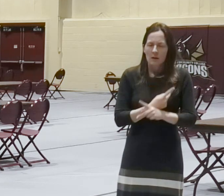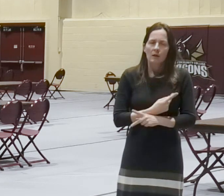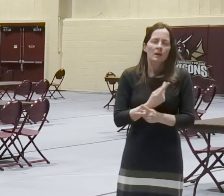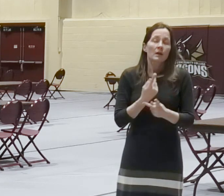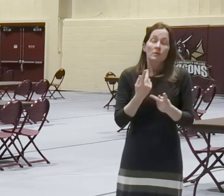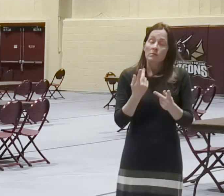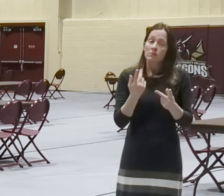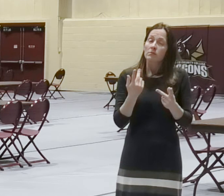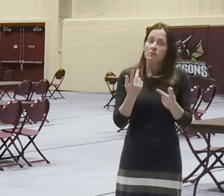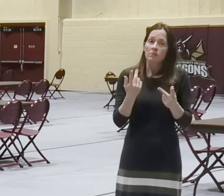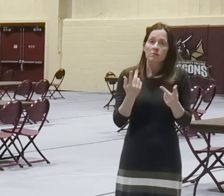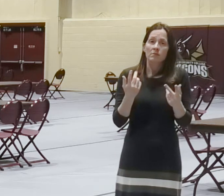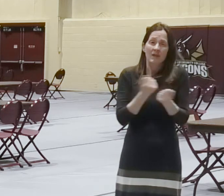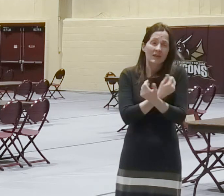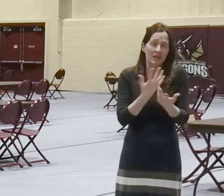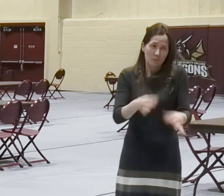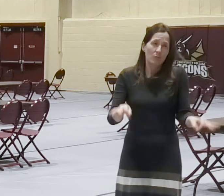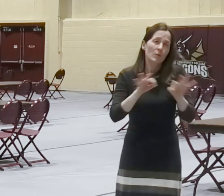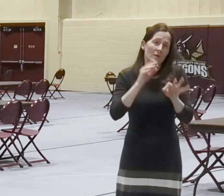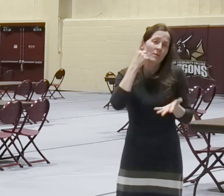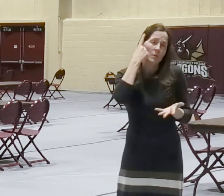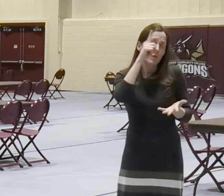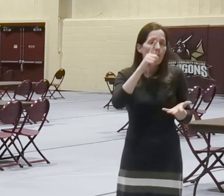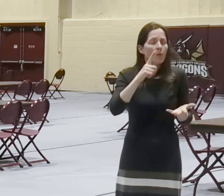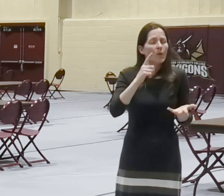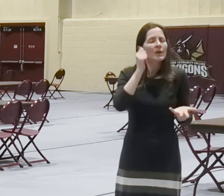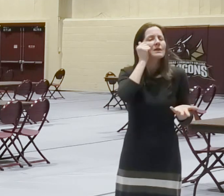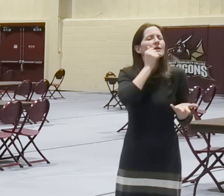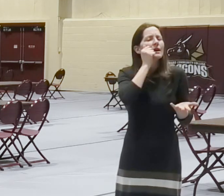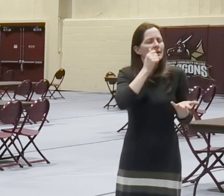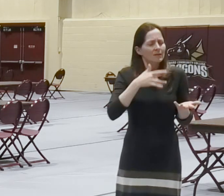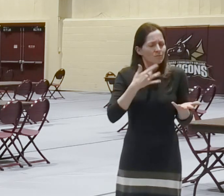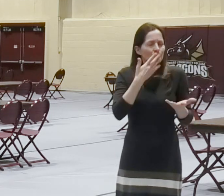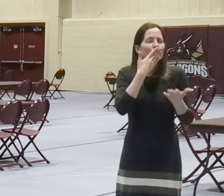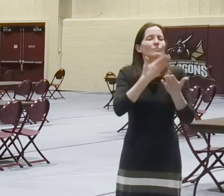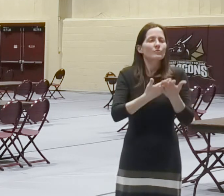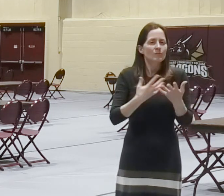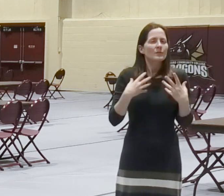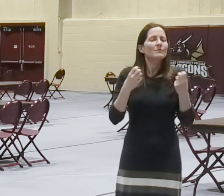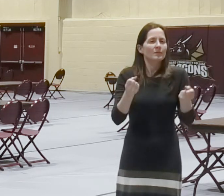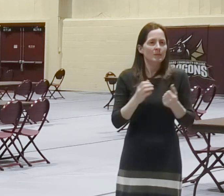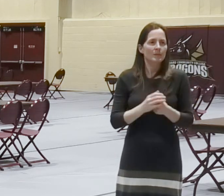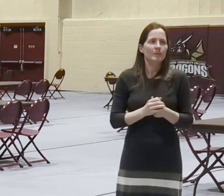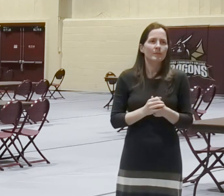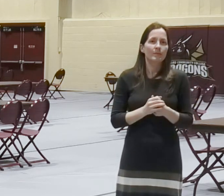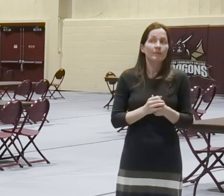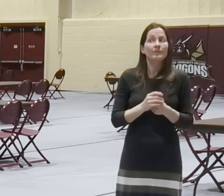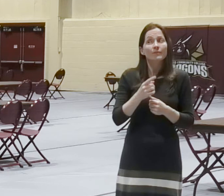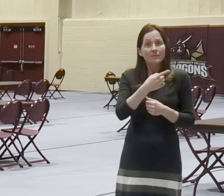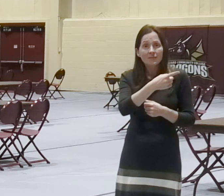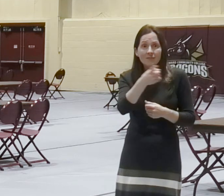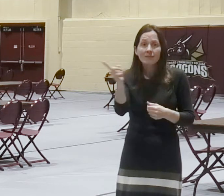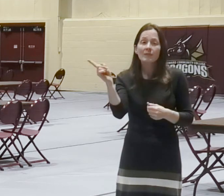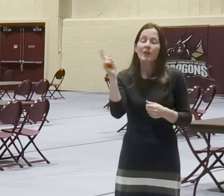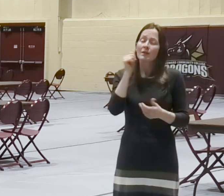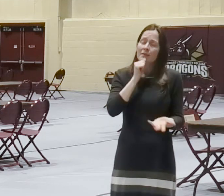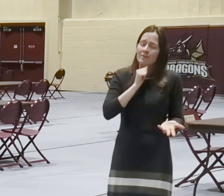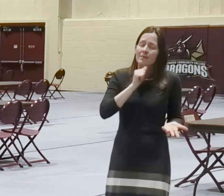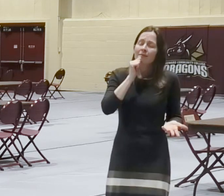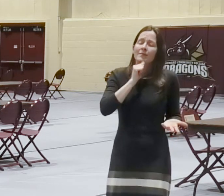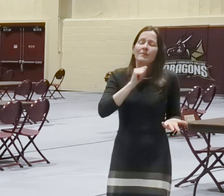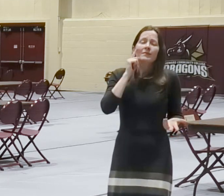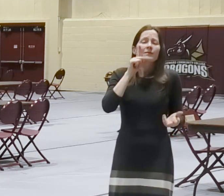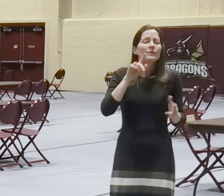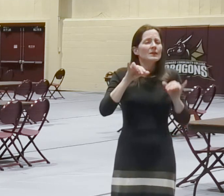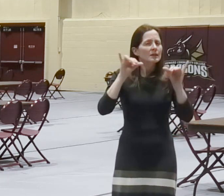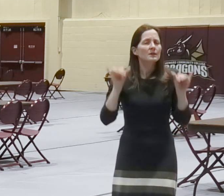important to their daily well-being. You've done all of this to remain and stay COVID